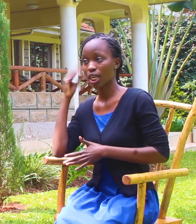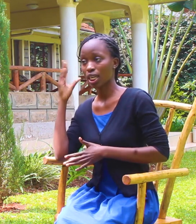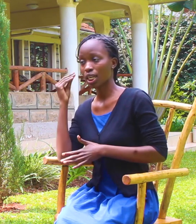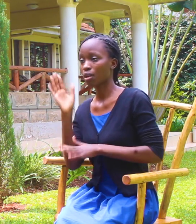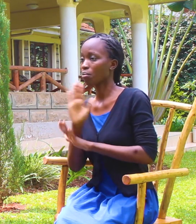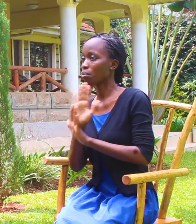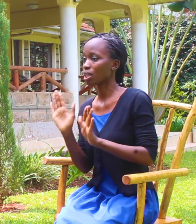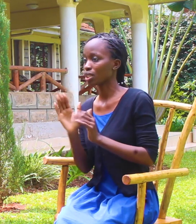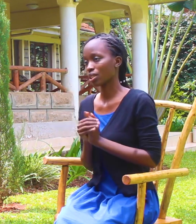And